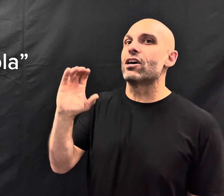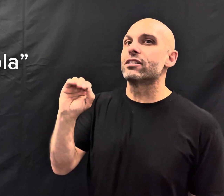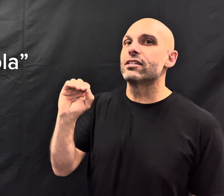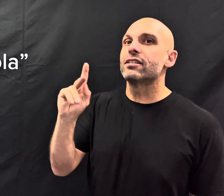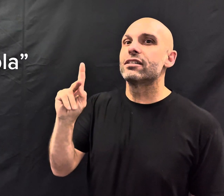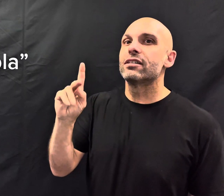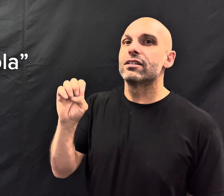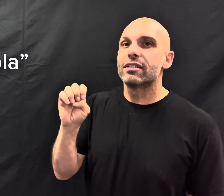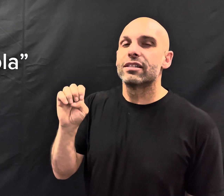spelled,